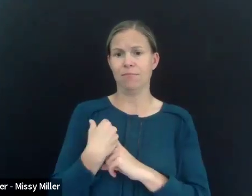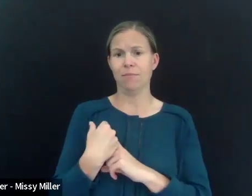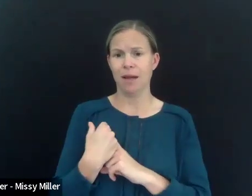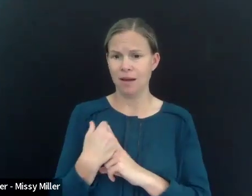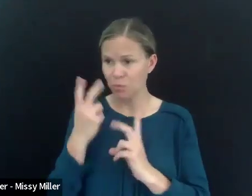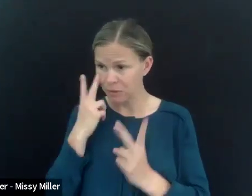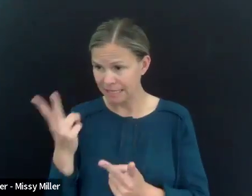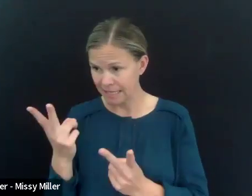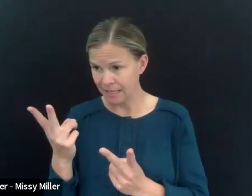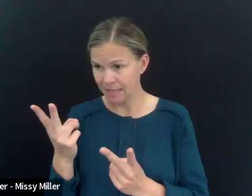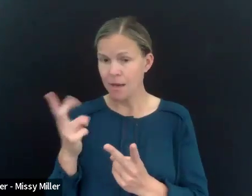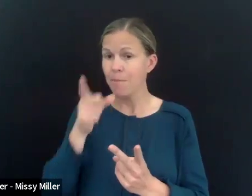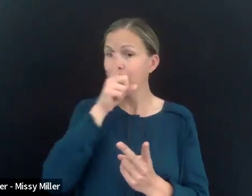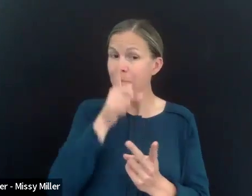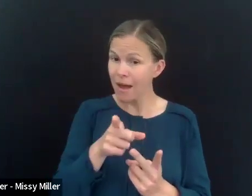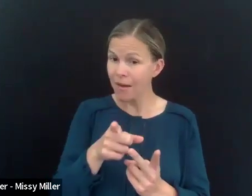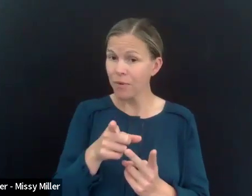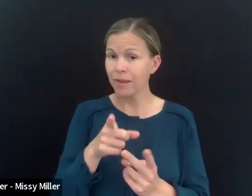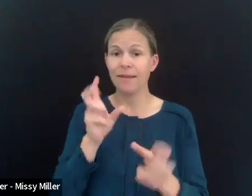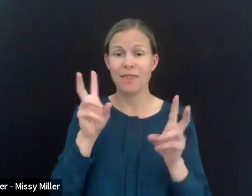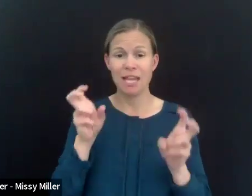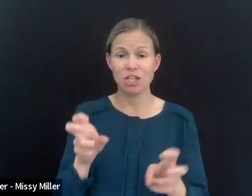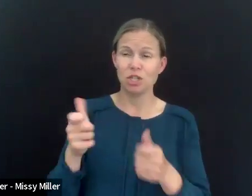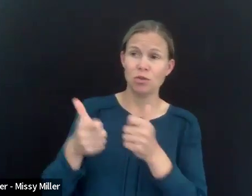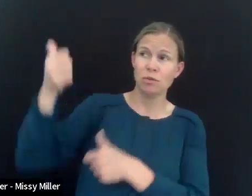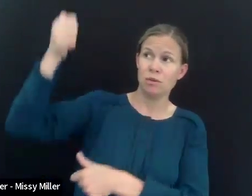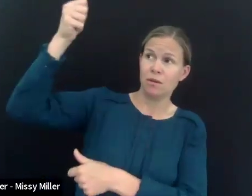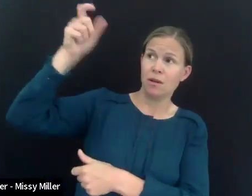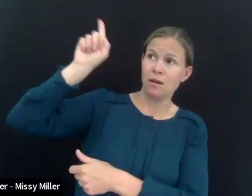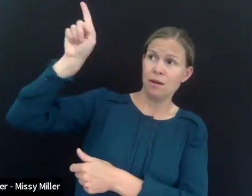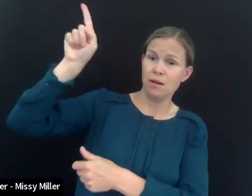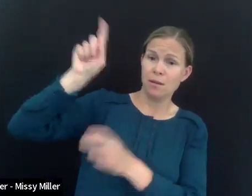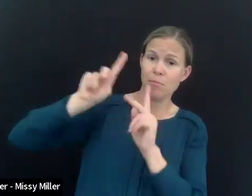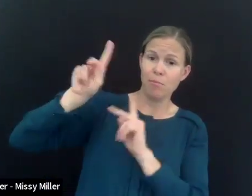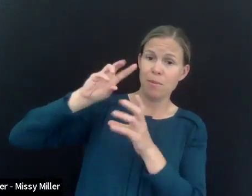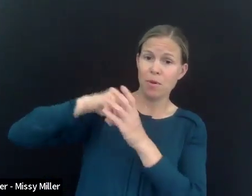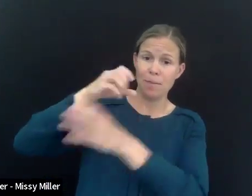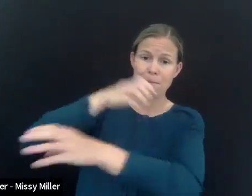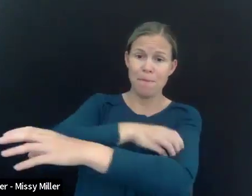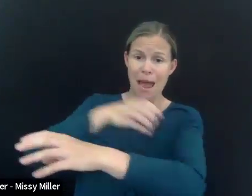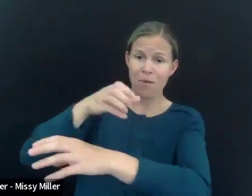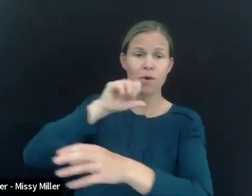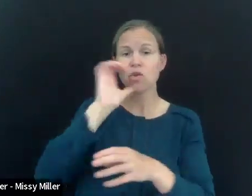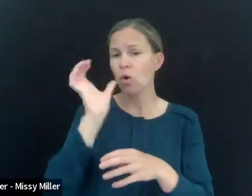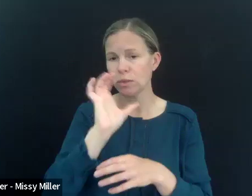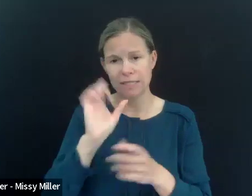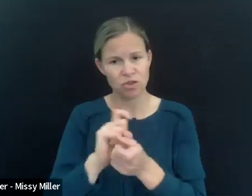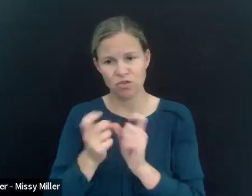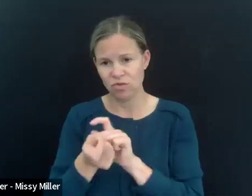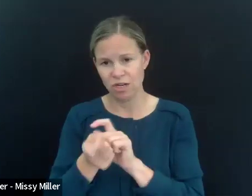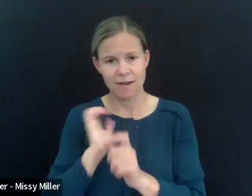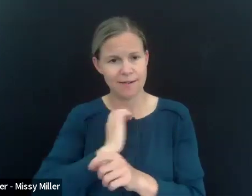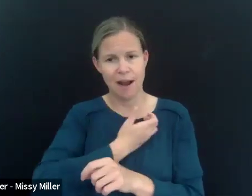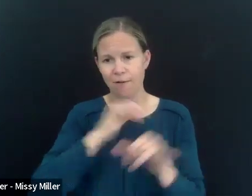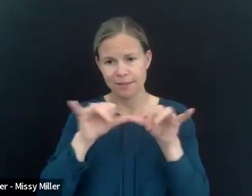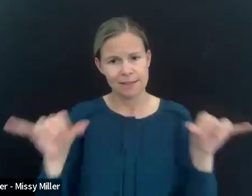the people in power don't seek to understand or change anything about this current